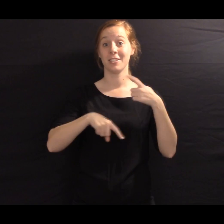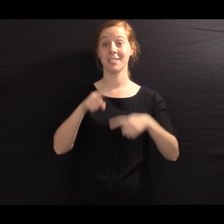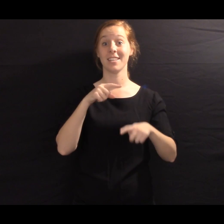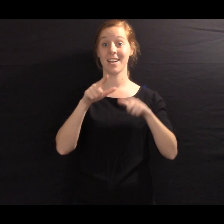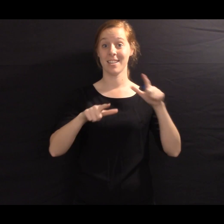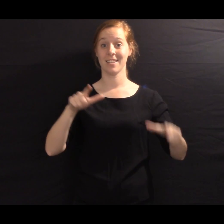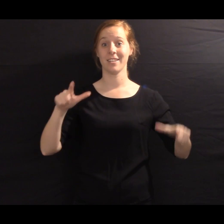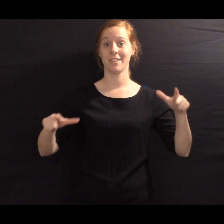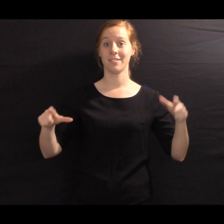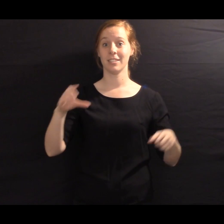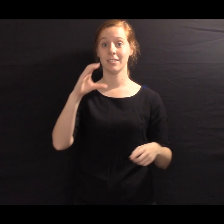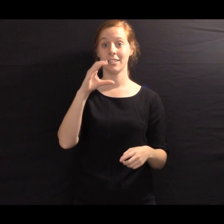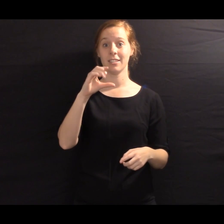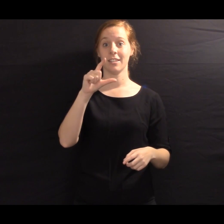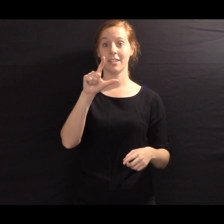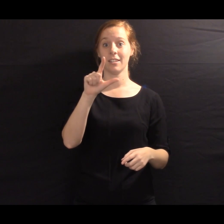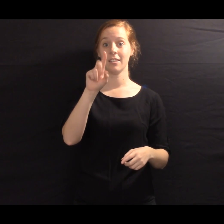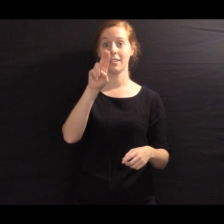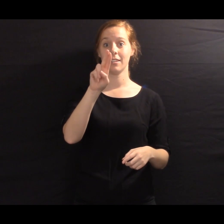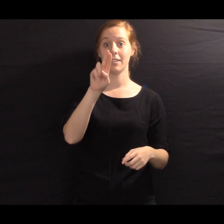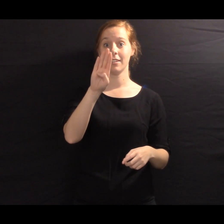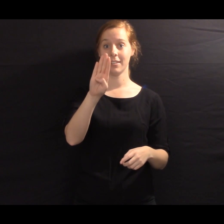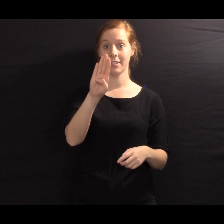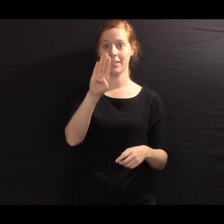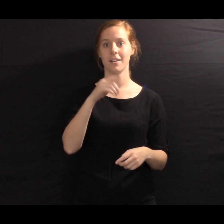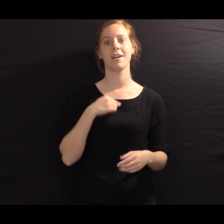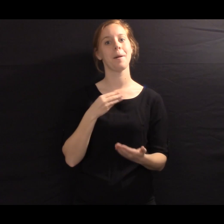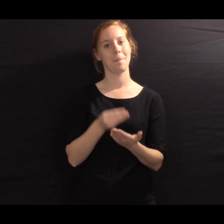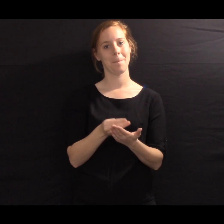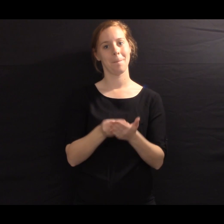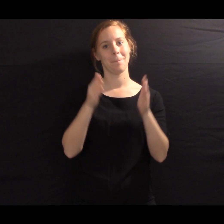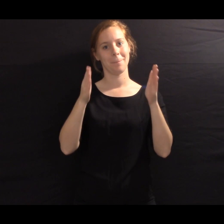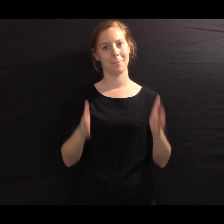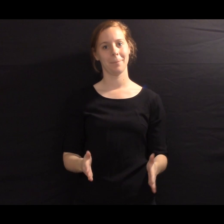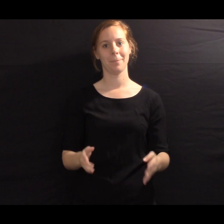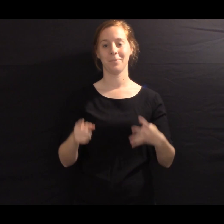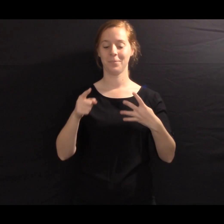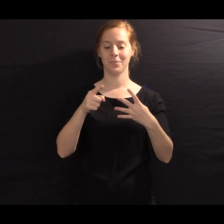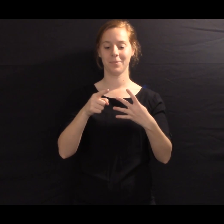These include Xavier Sign Language Club, in which I am treasurer,